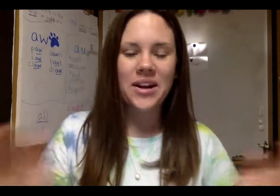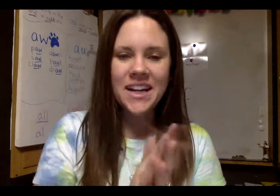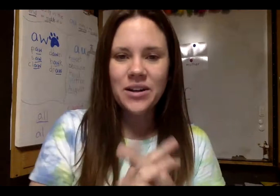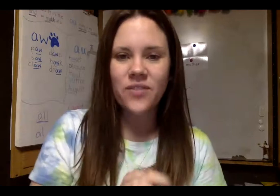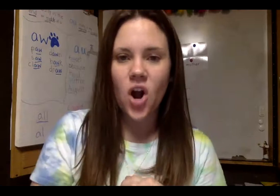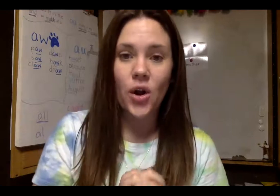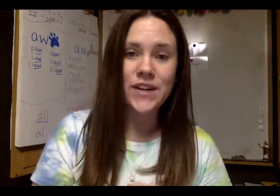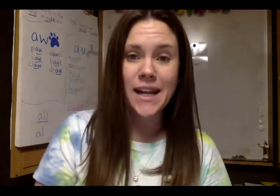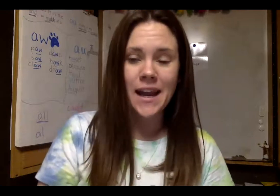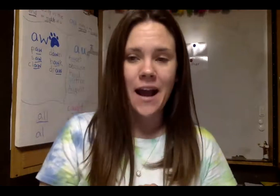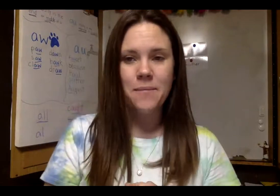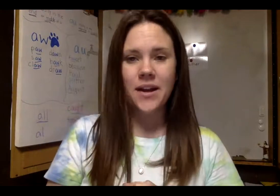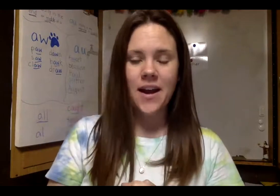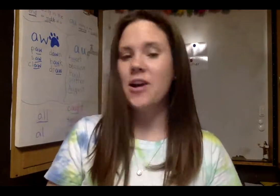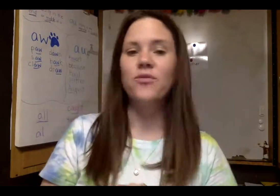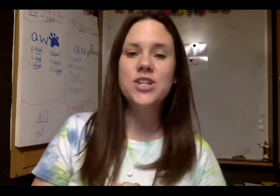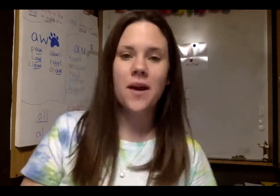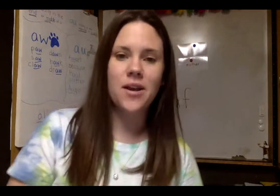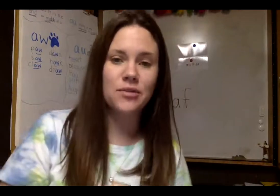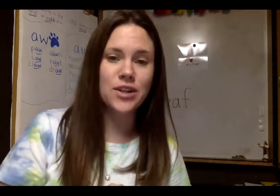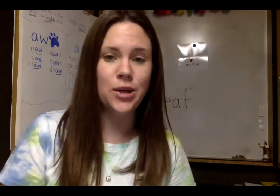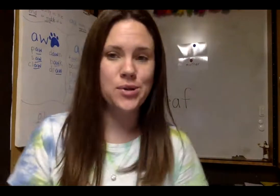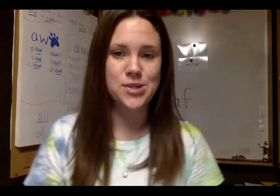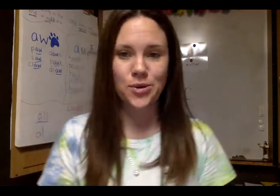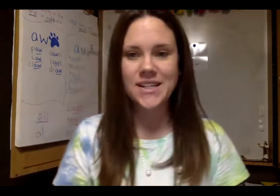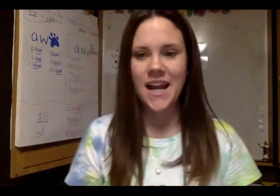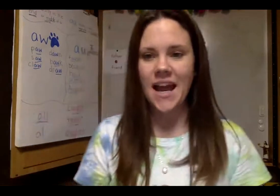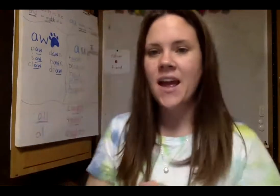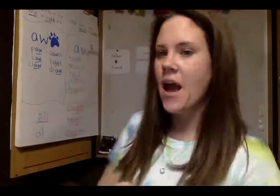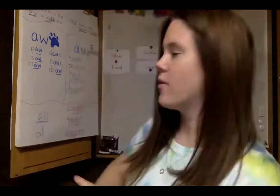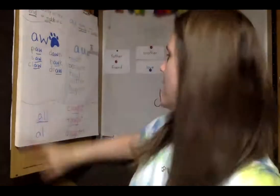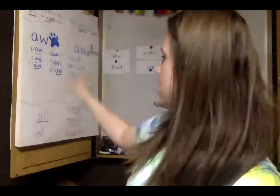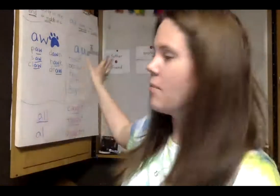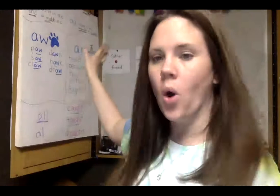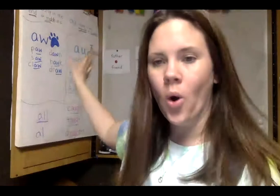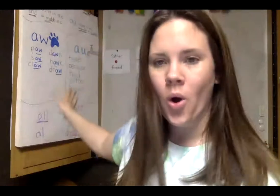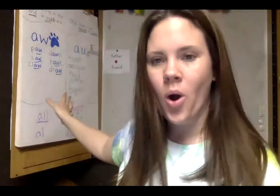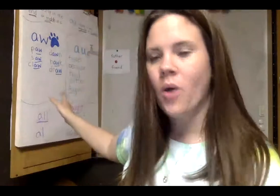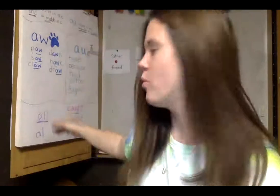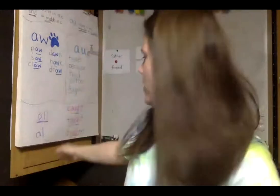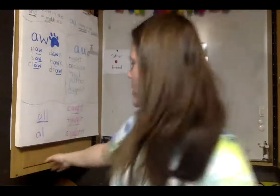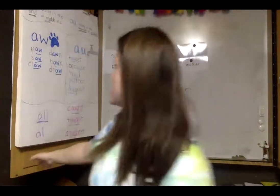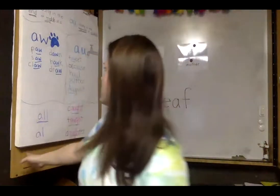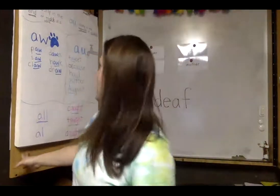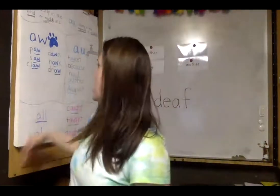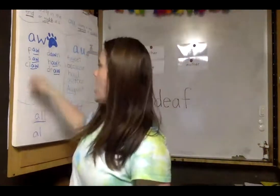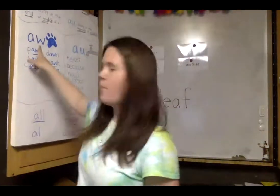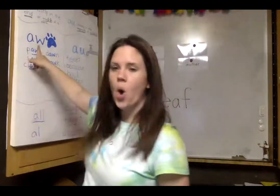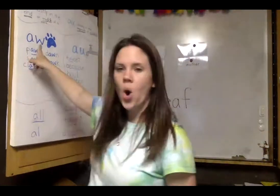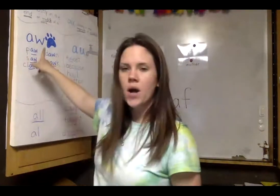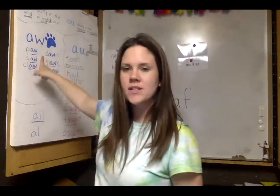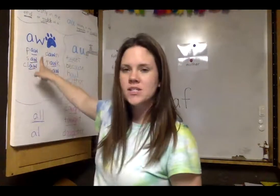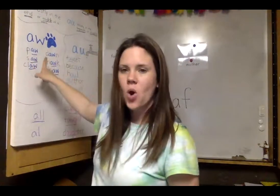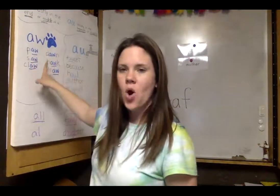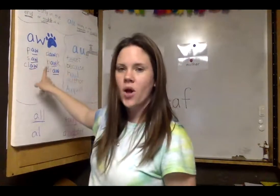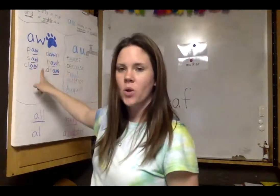We are here for our reading. I'm going to read you a really cool story today, and we're going to hear some all words, right? Like